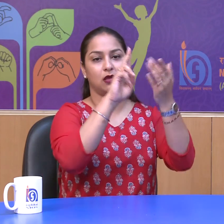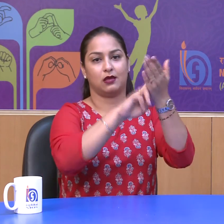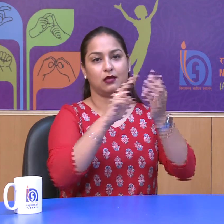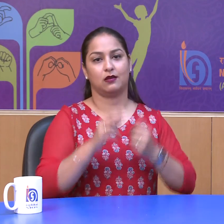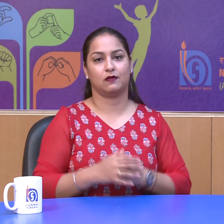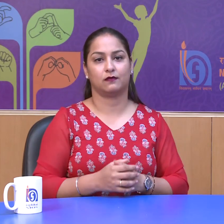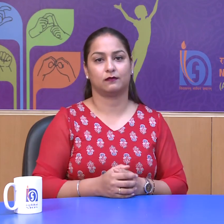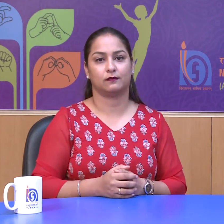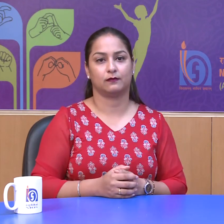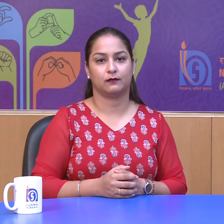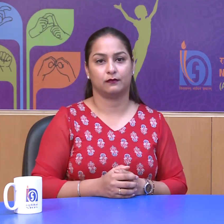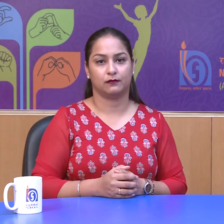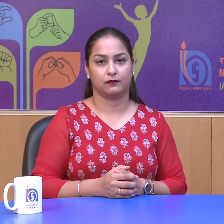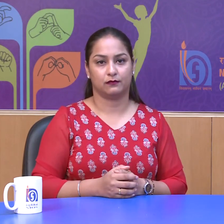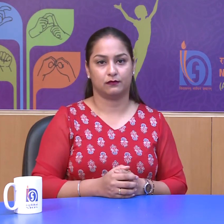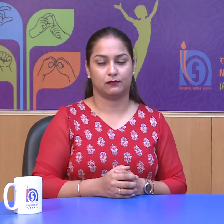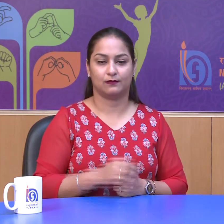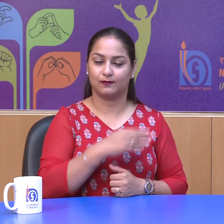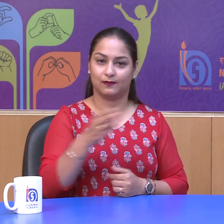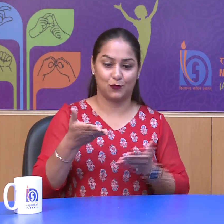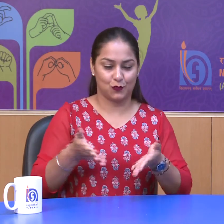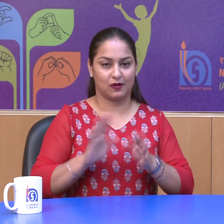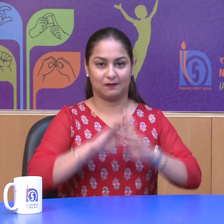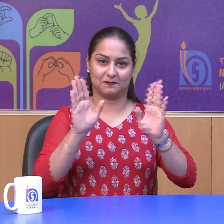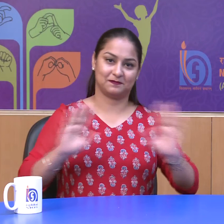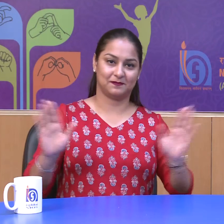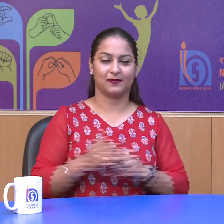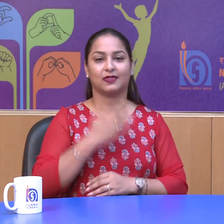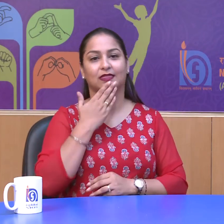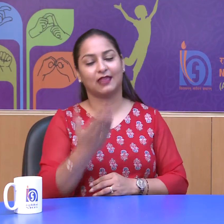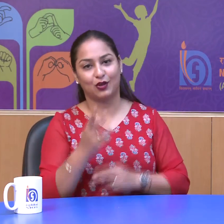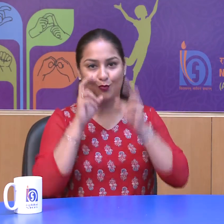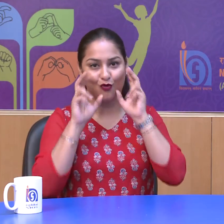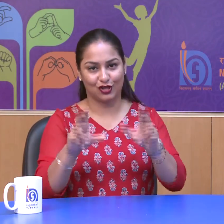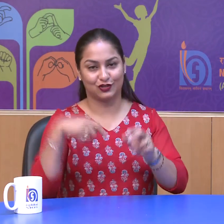www.nios.ac.in. That's all for today. Thanks for watching this video.